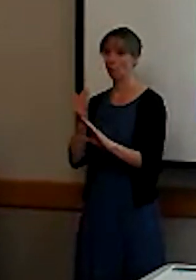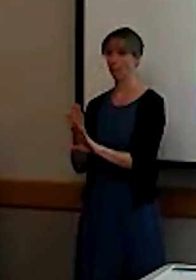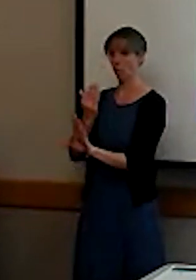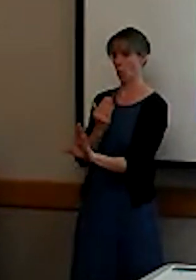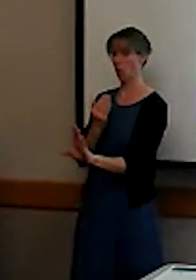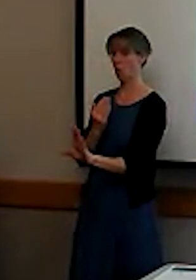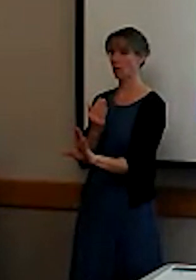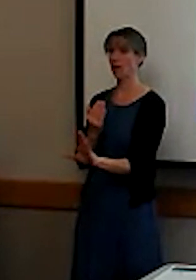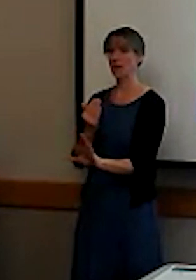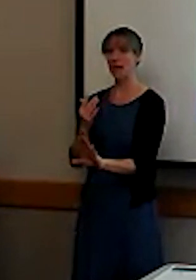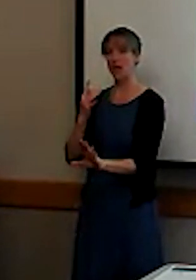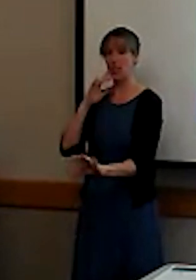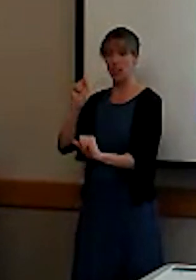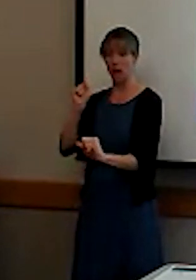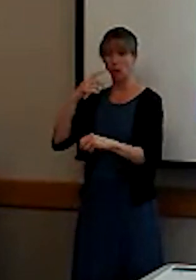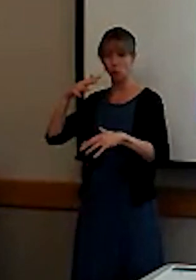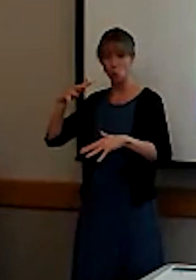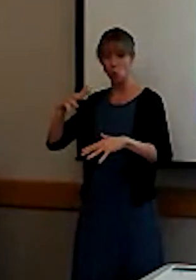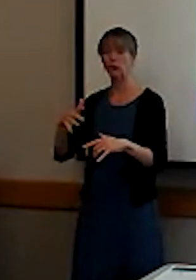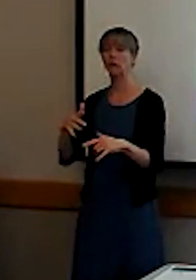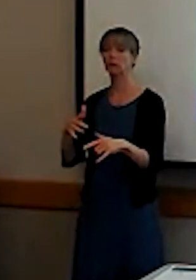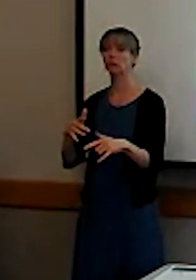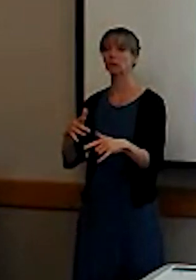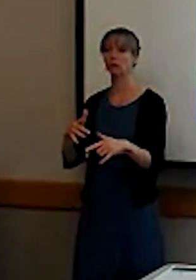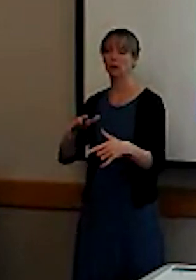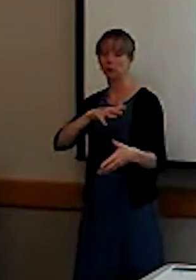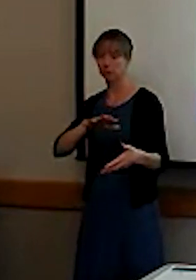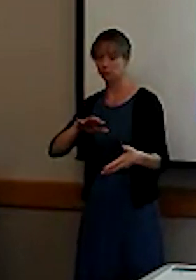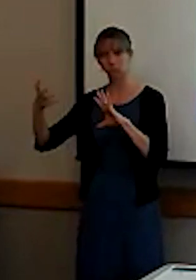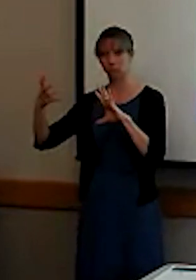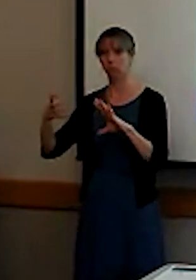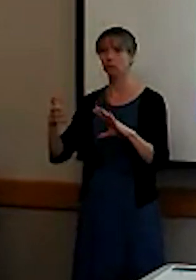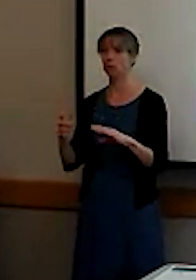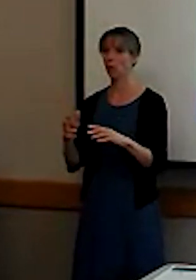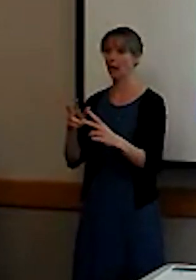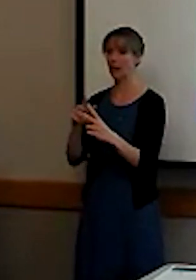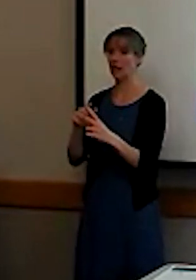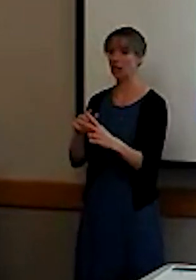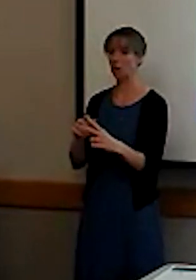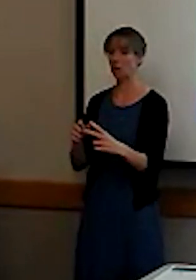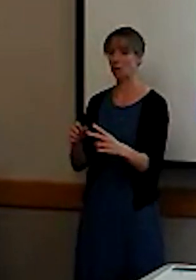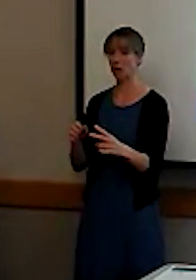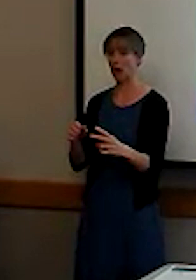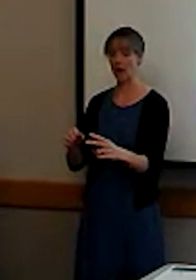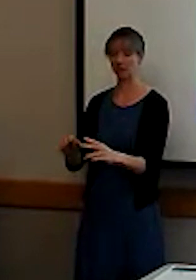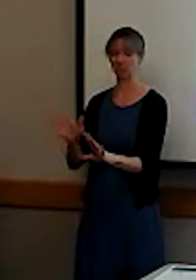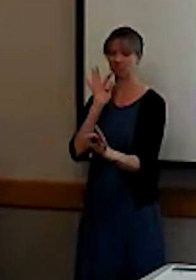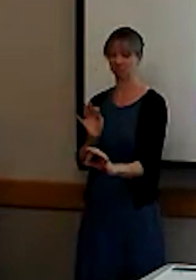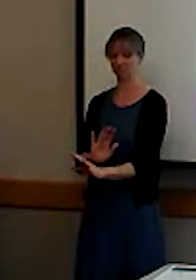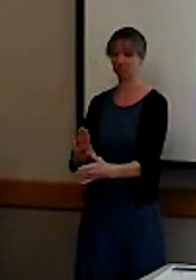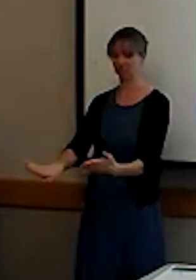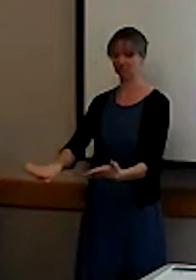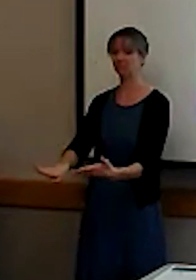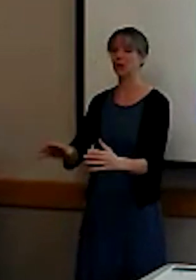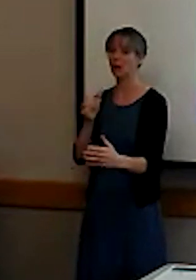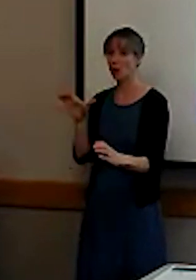that sometimes loud noises can be disruptive. So I choose not to do it, or